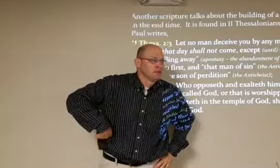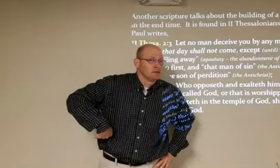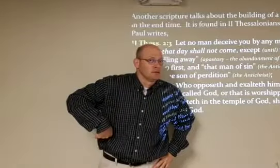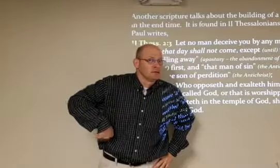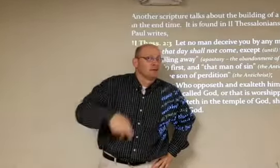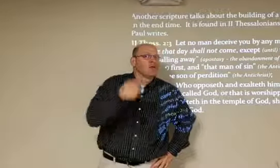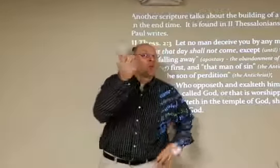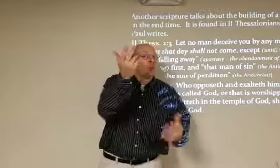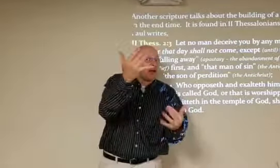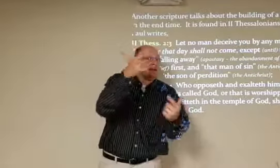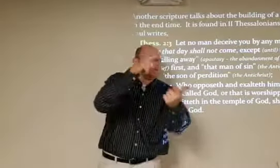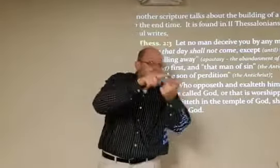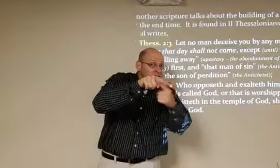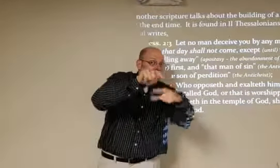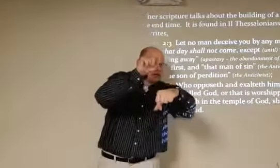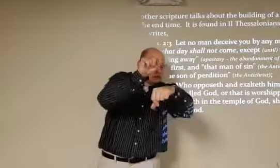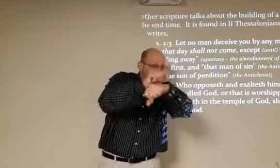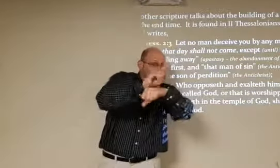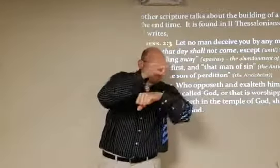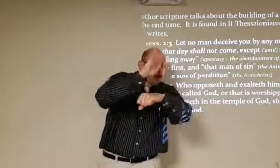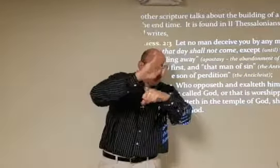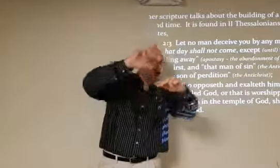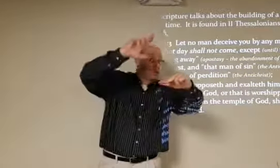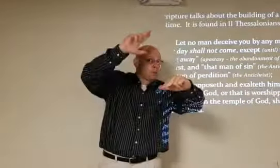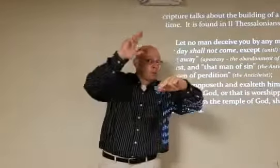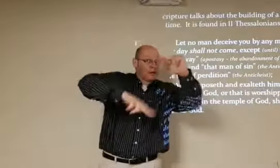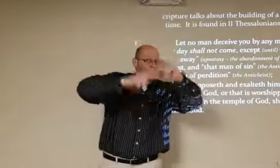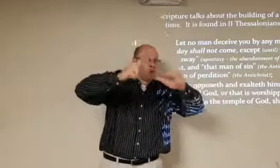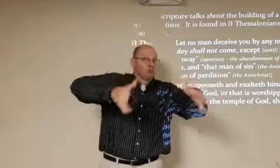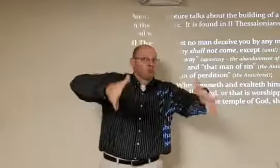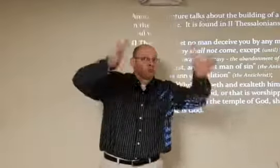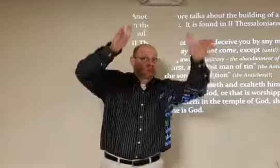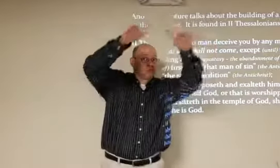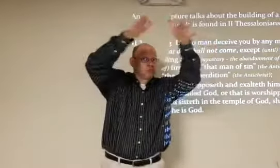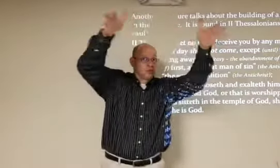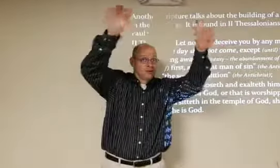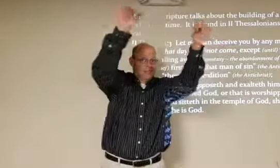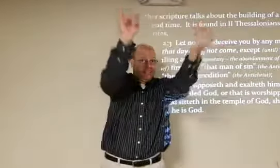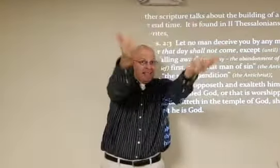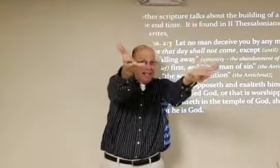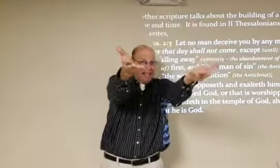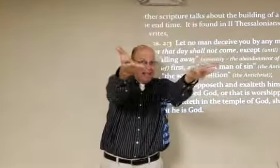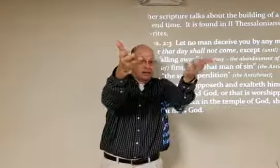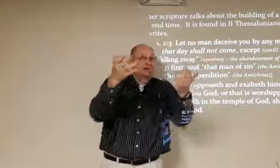is not here yet. He's not made his appearing. The temple of God must be built.